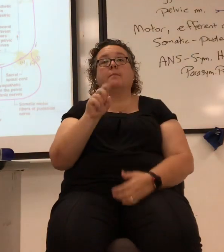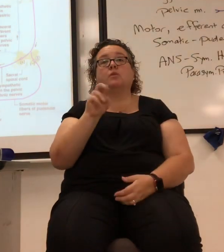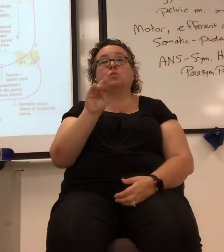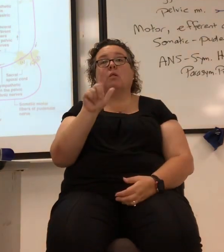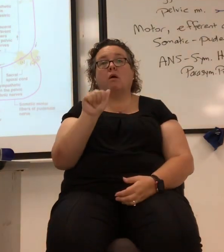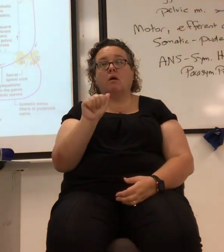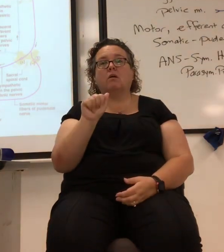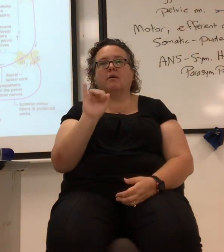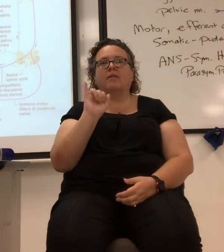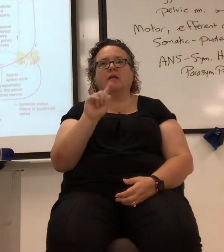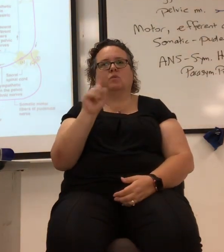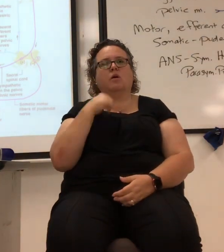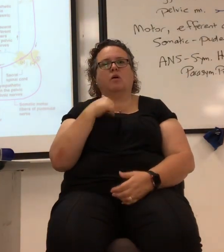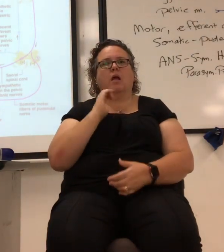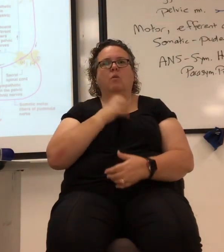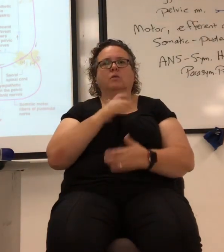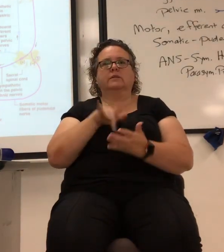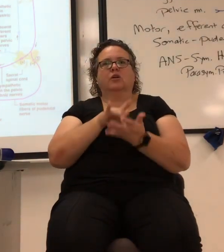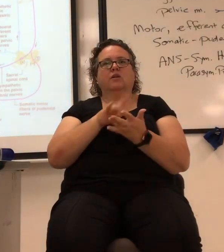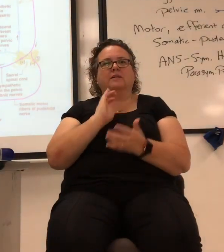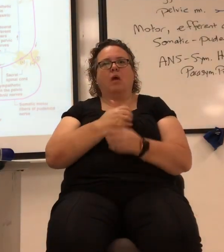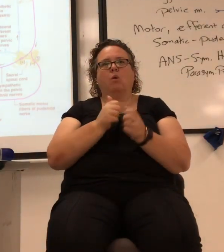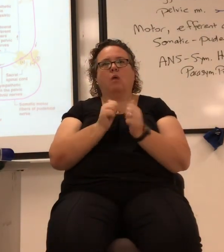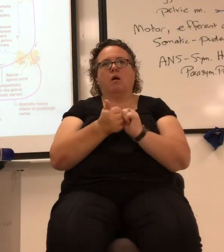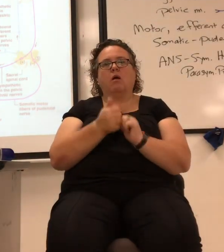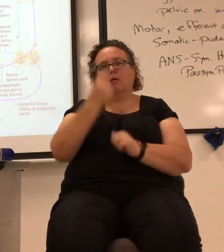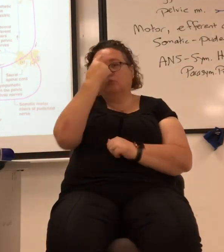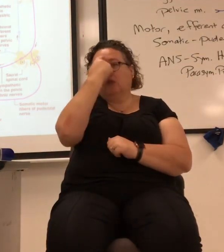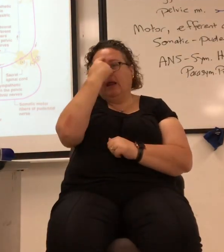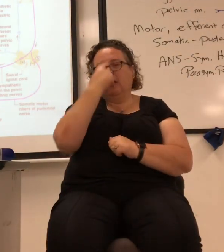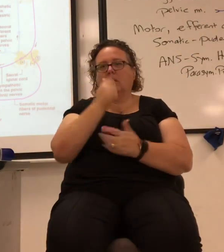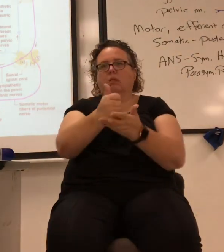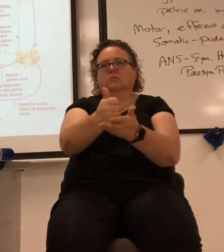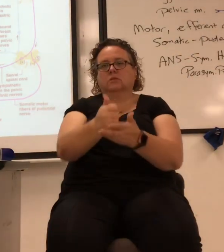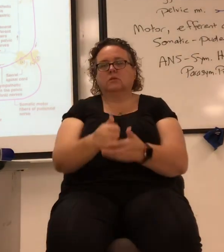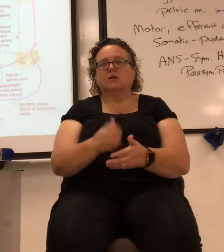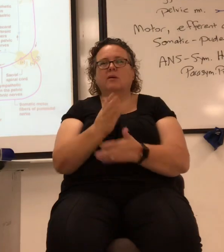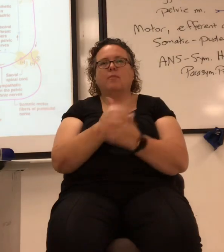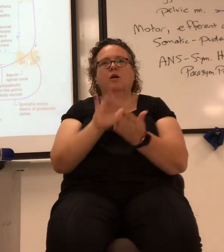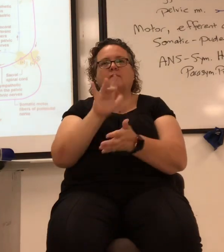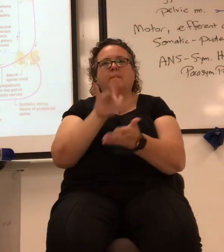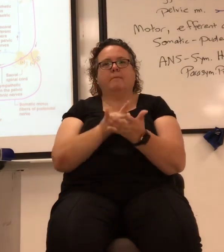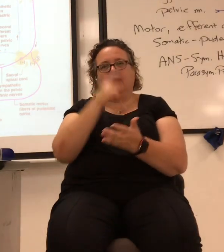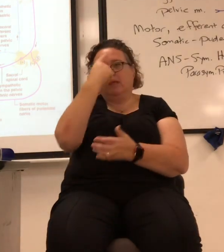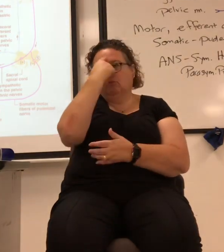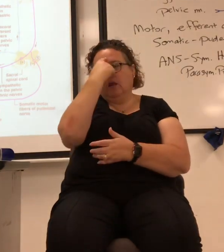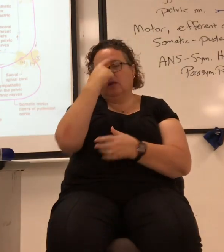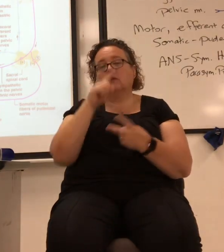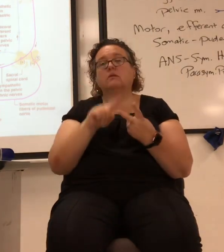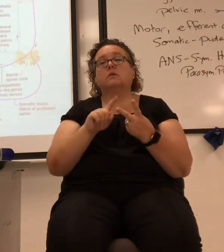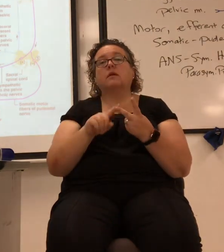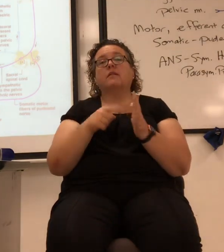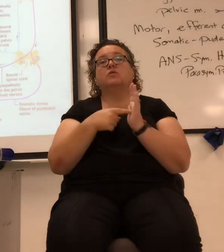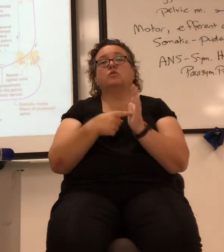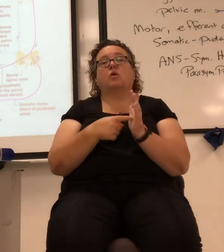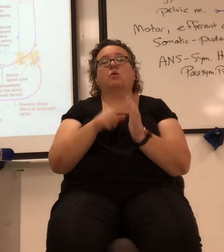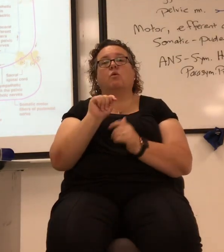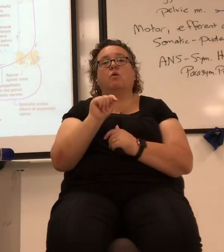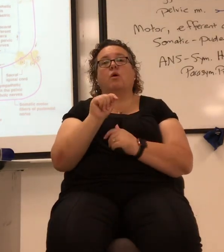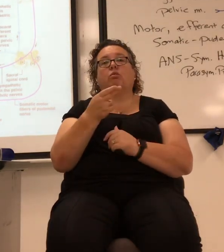from previous editions. It maps it out very well. It has all the nerves you just outlined, and so let's take a look at